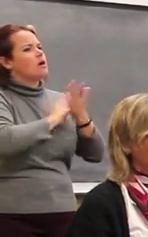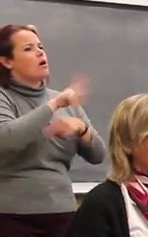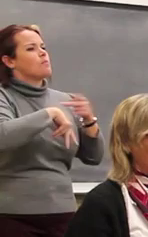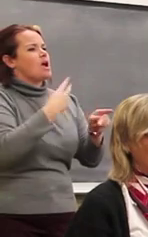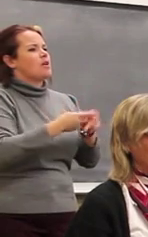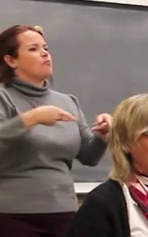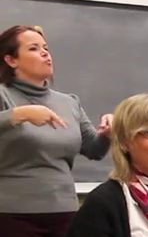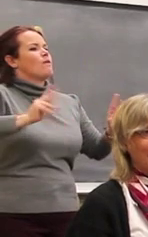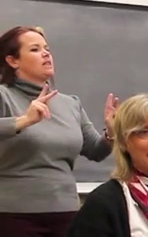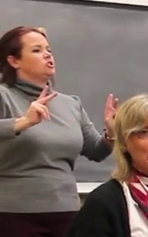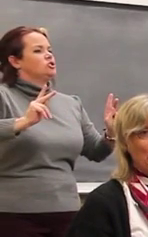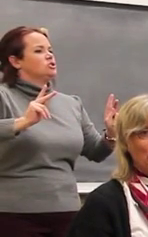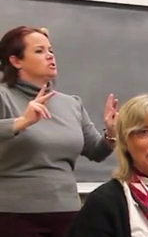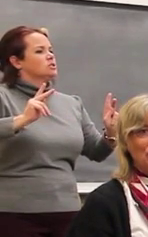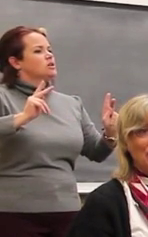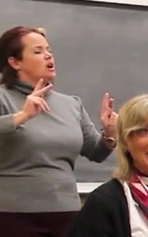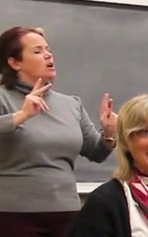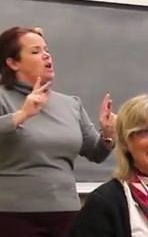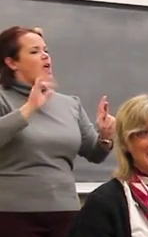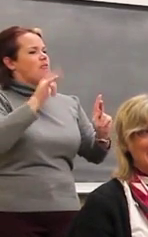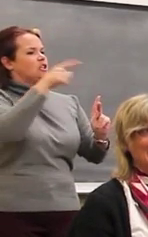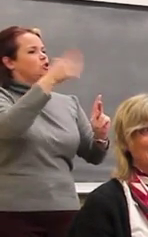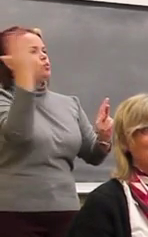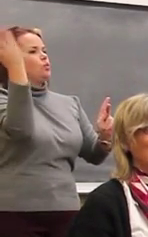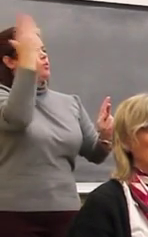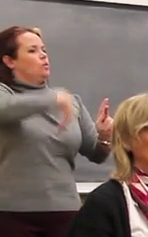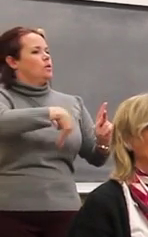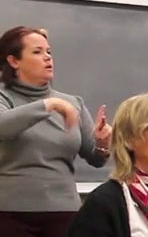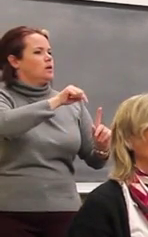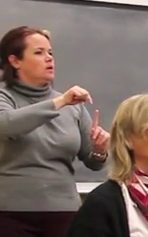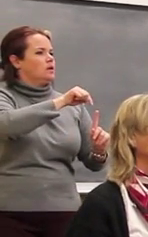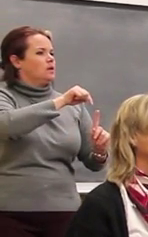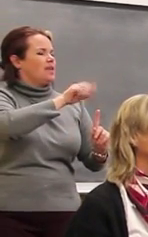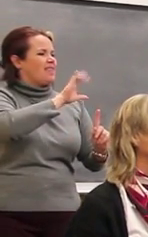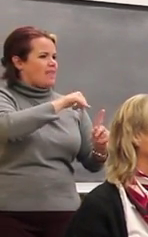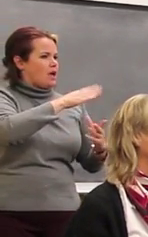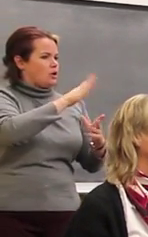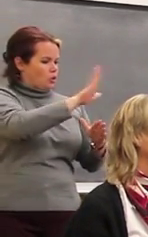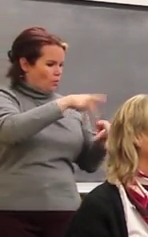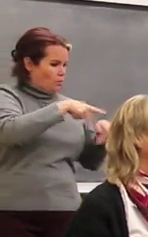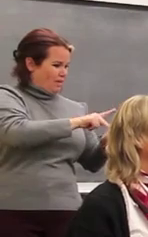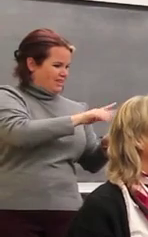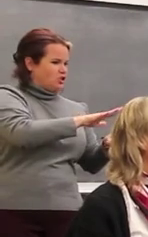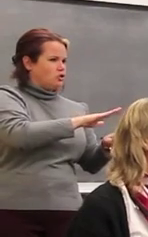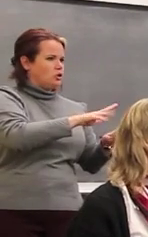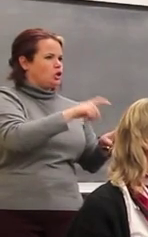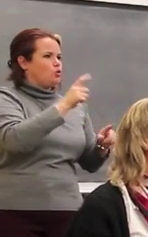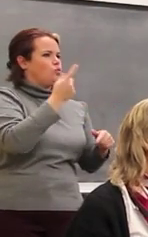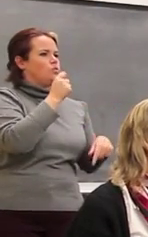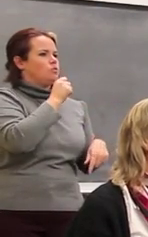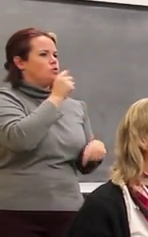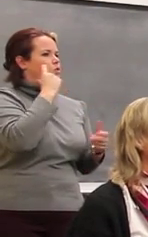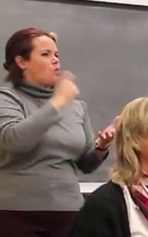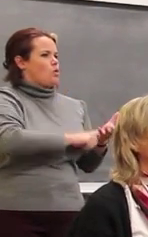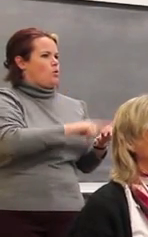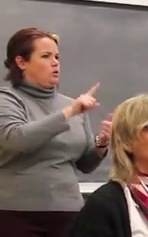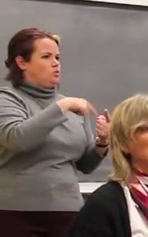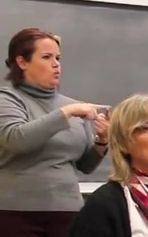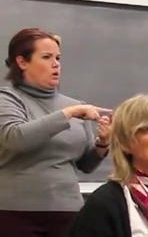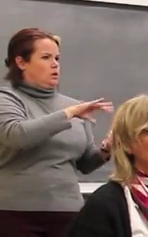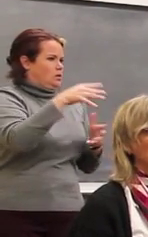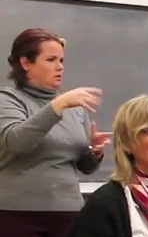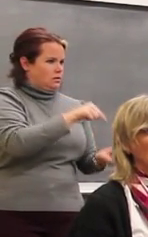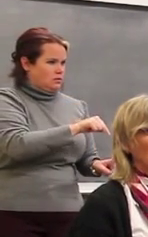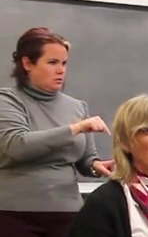your blind spot. That's the part that you can't see, the part that you're privileged by. So we have to always be vigilant